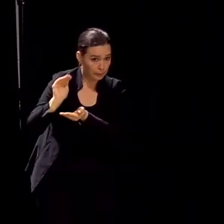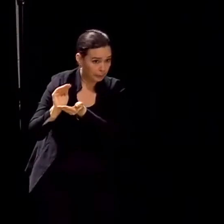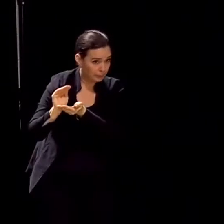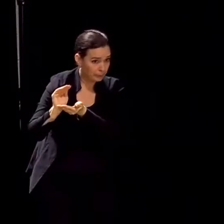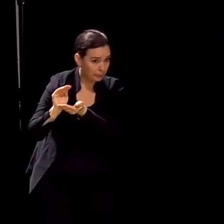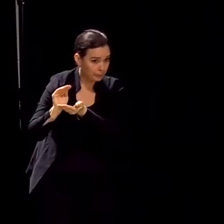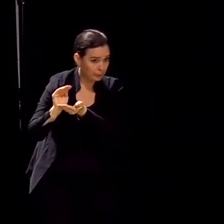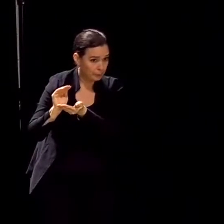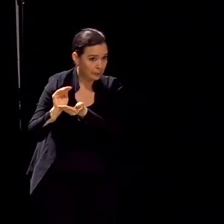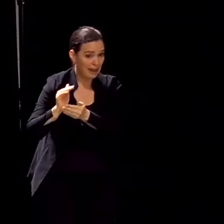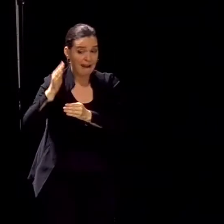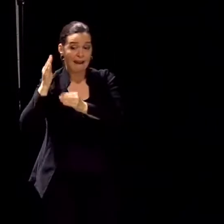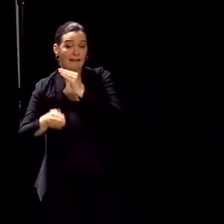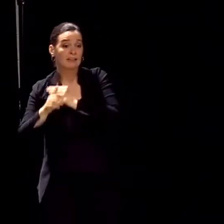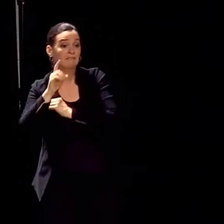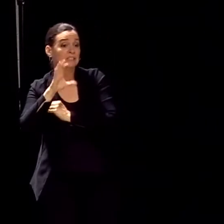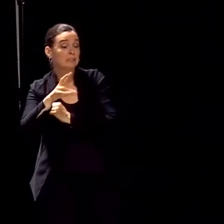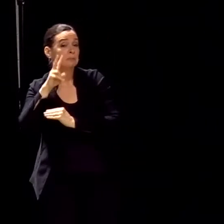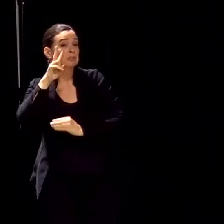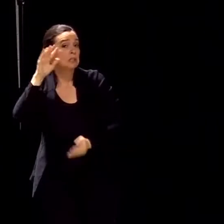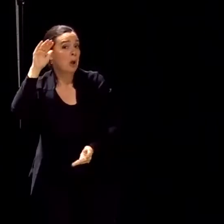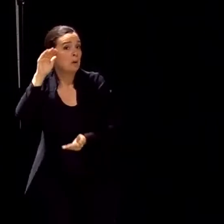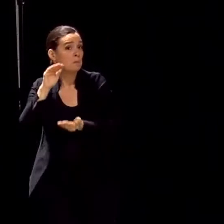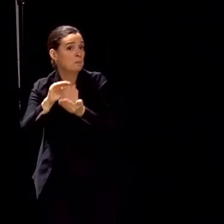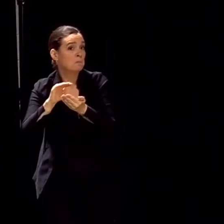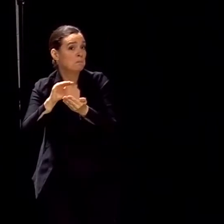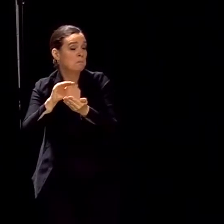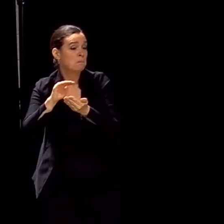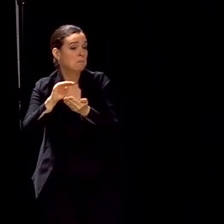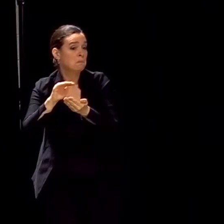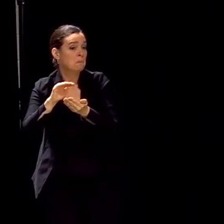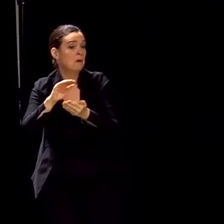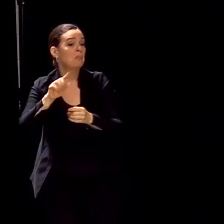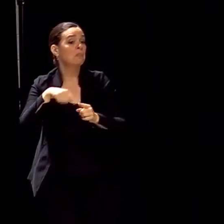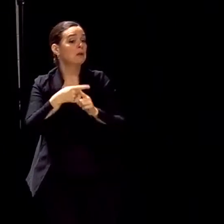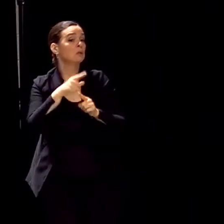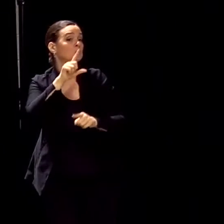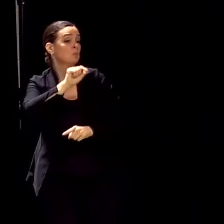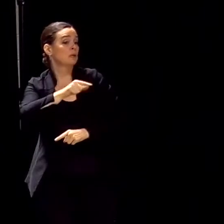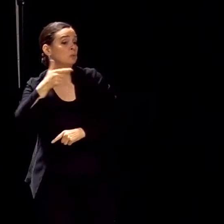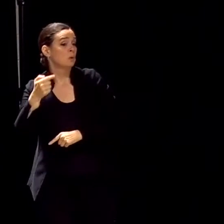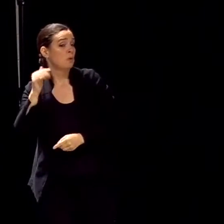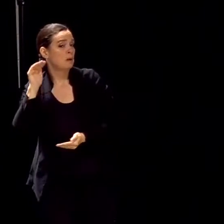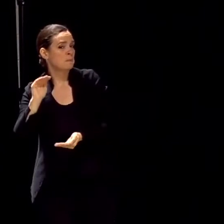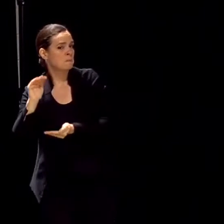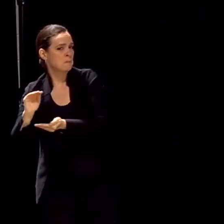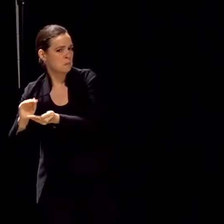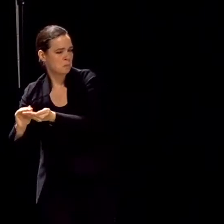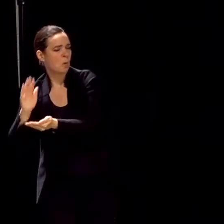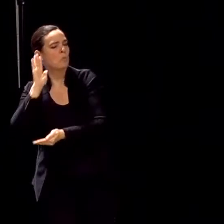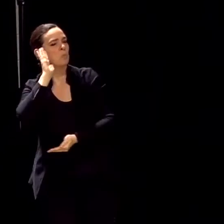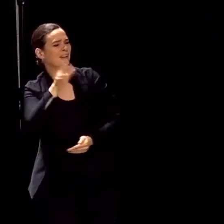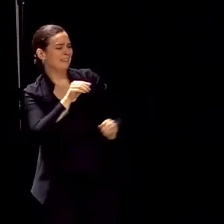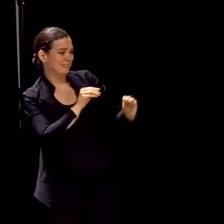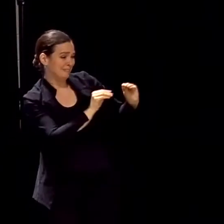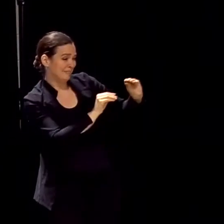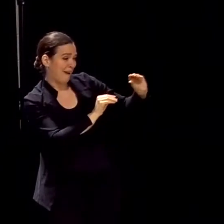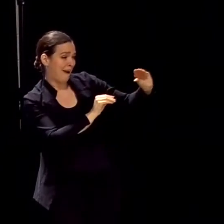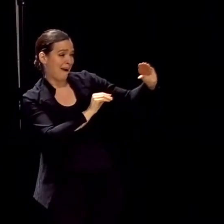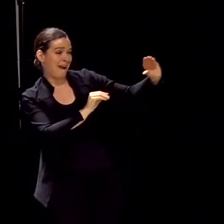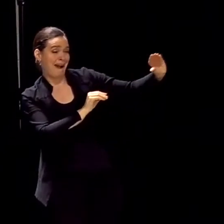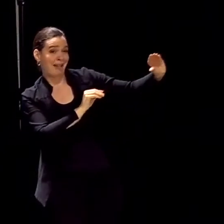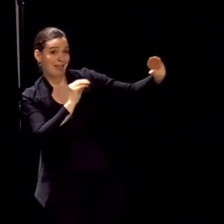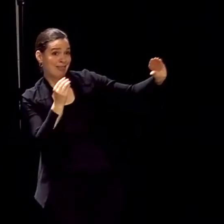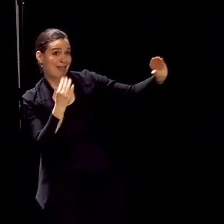in 2021, at some point, we won't talk about this anymore. On the map, each color and size, it looks like represents a number of cases, but